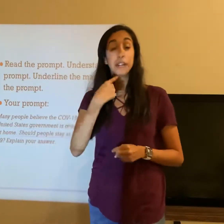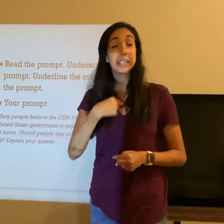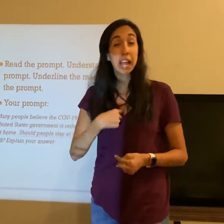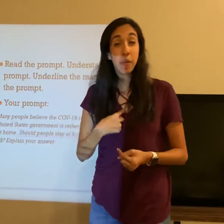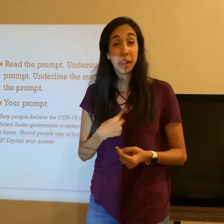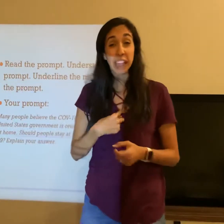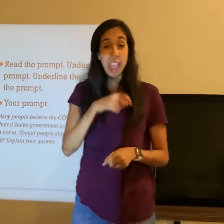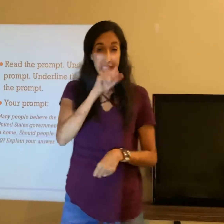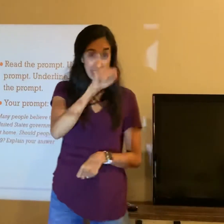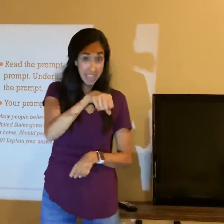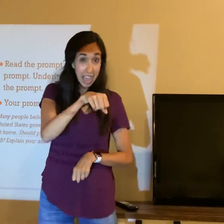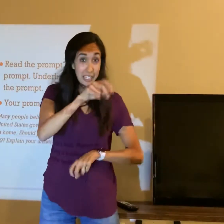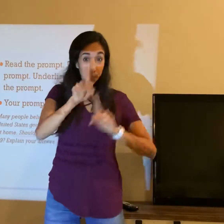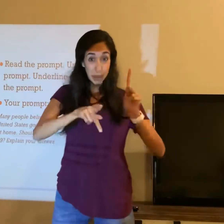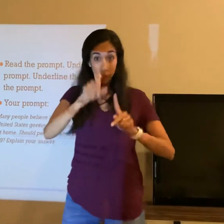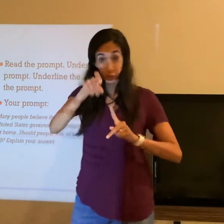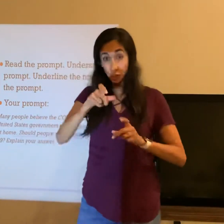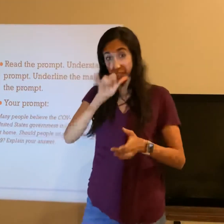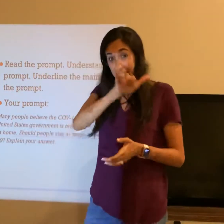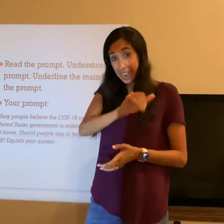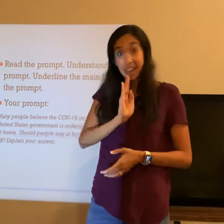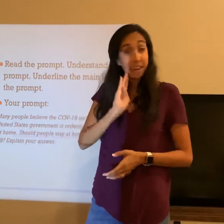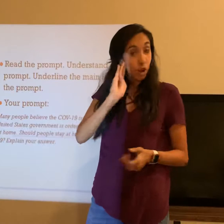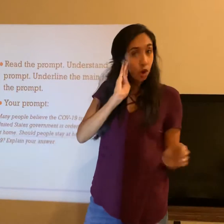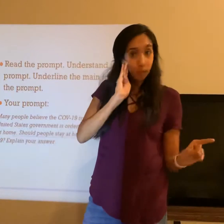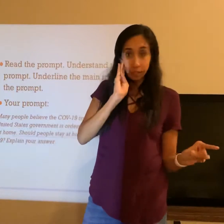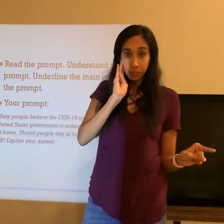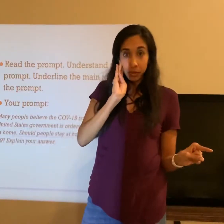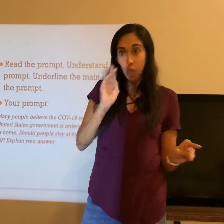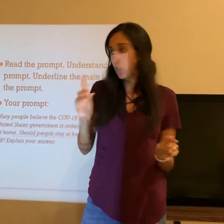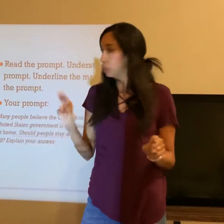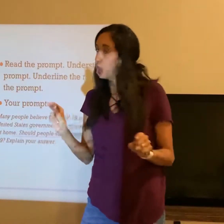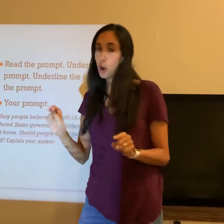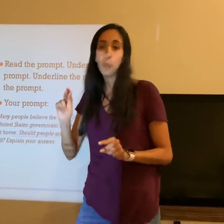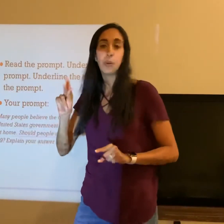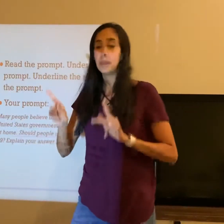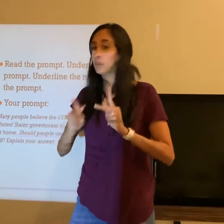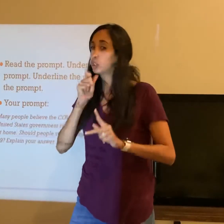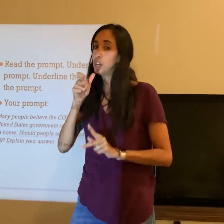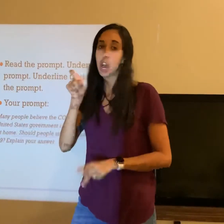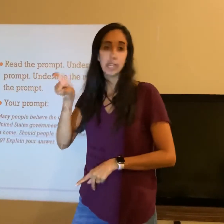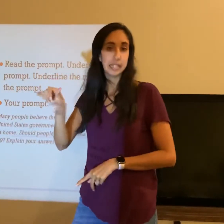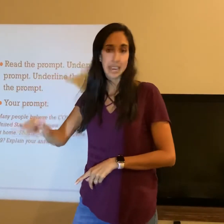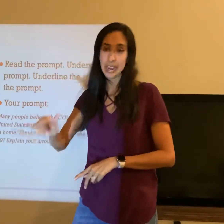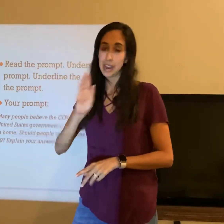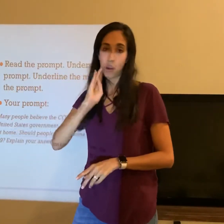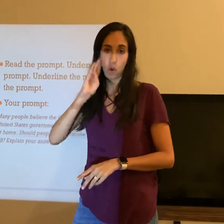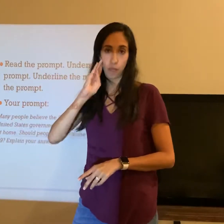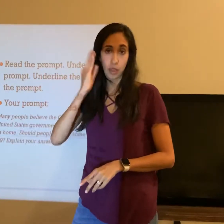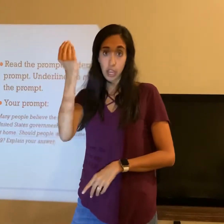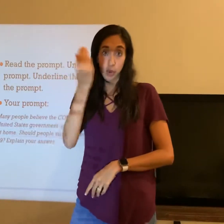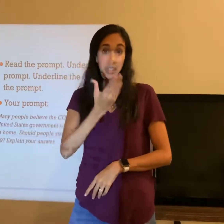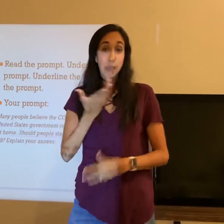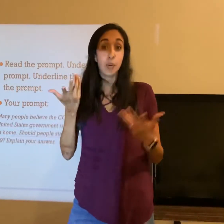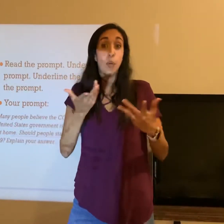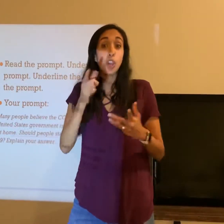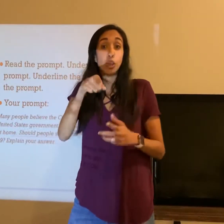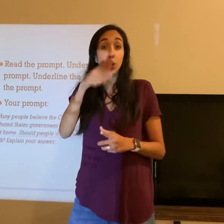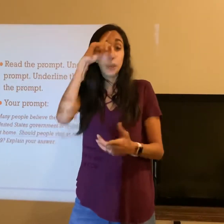to tell me, yes, people should stay at home. No, people should not stay at home. You tell me what you